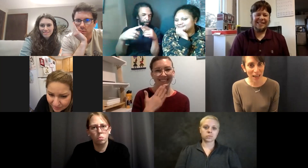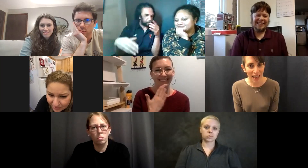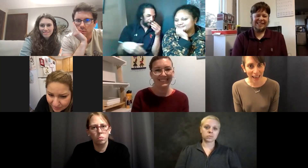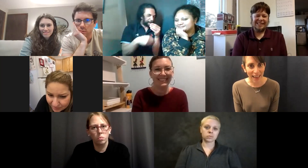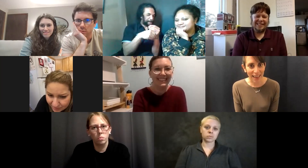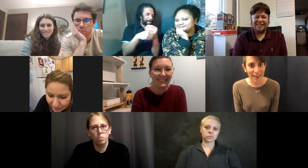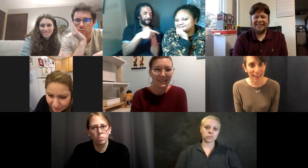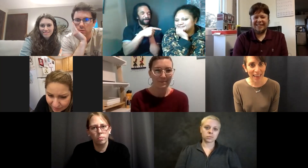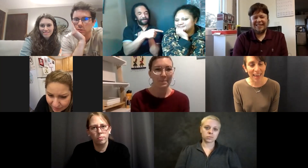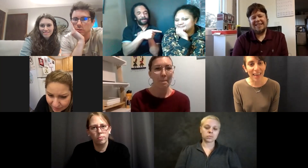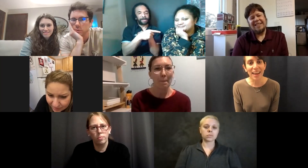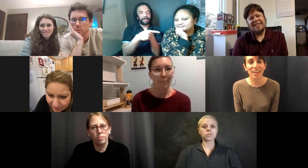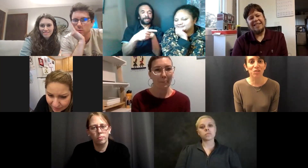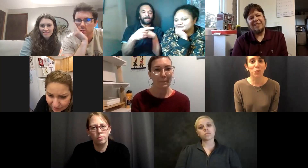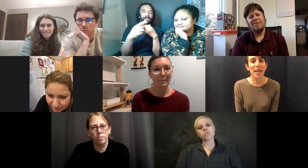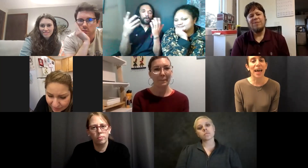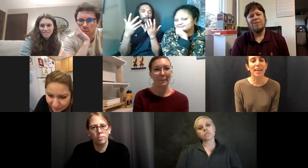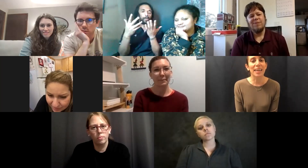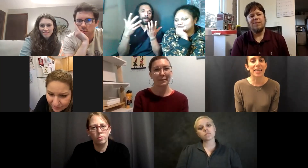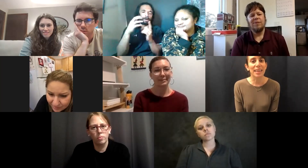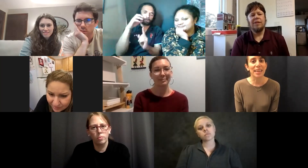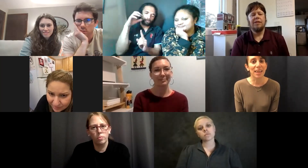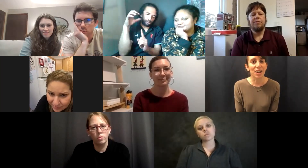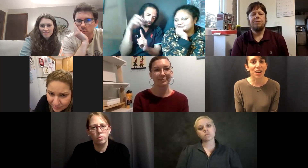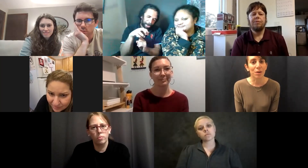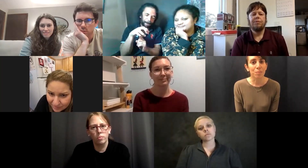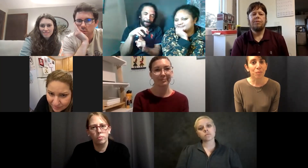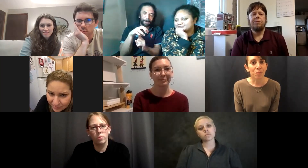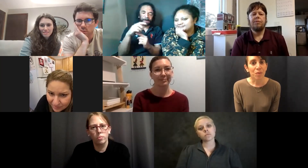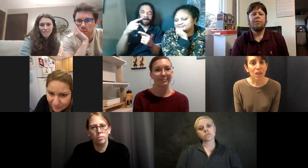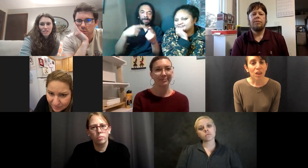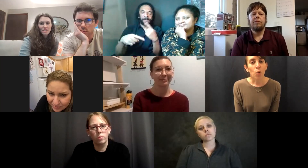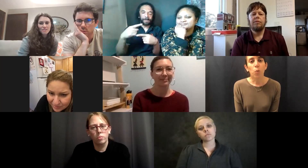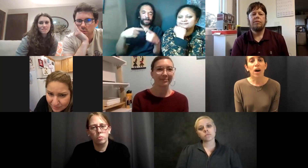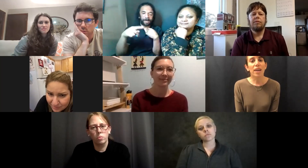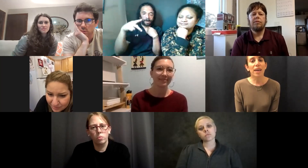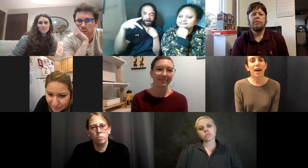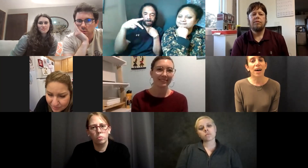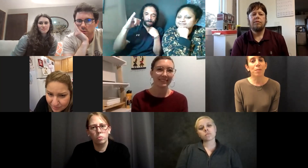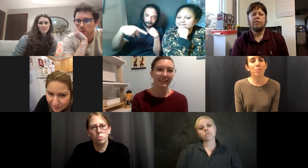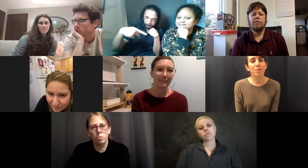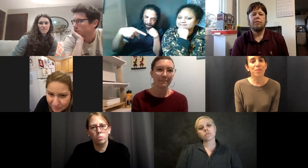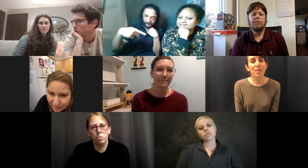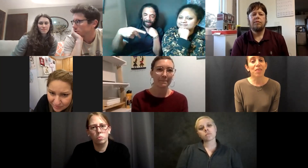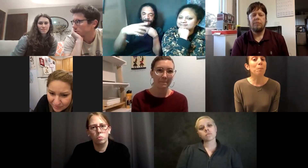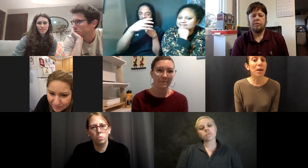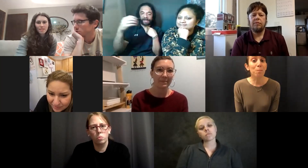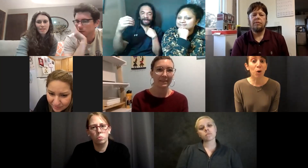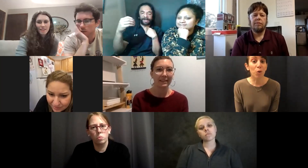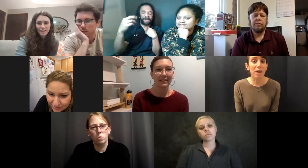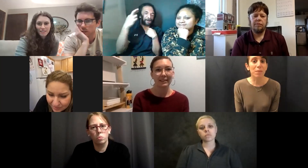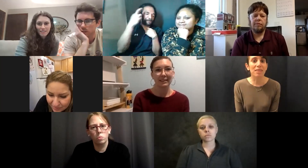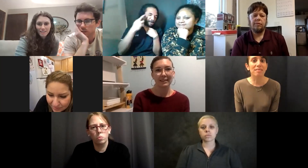to add, and I just want to add in here what the